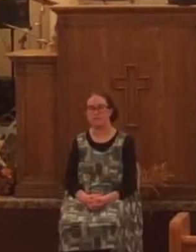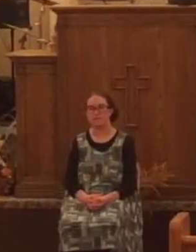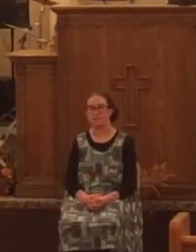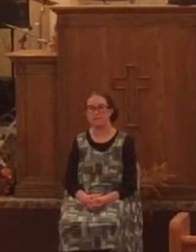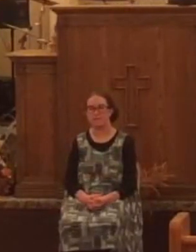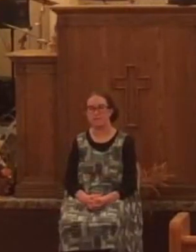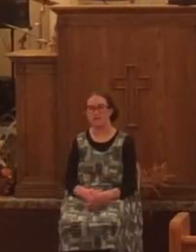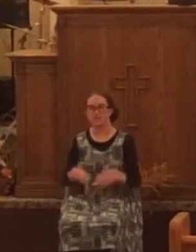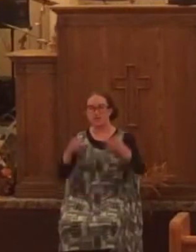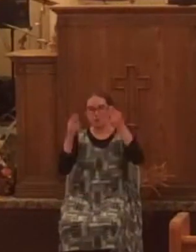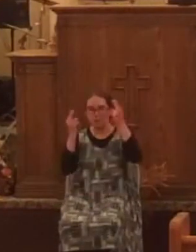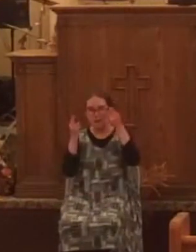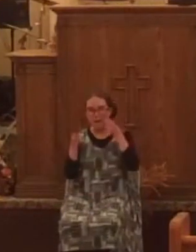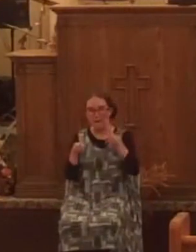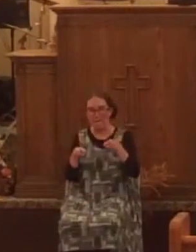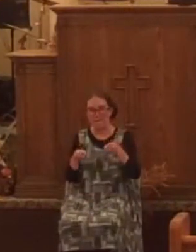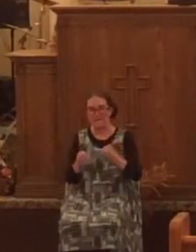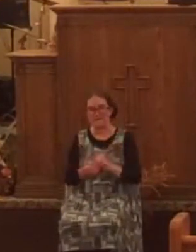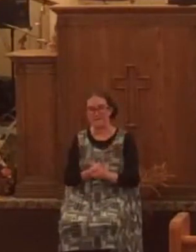it just so happened